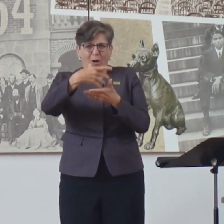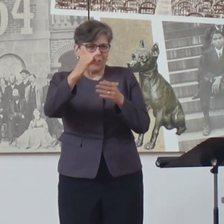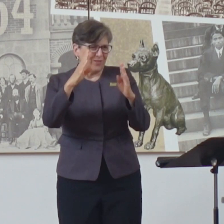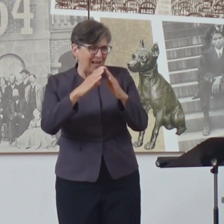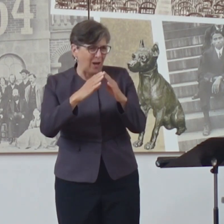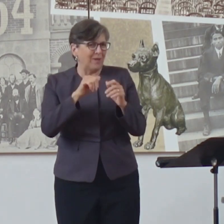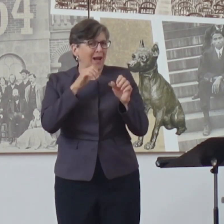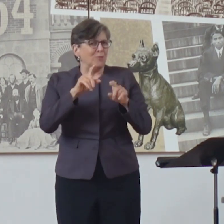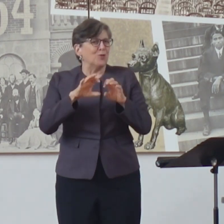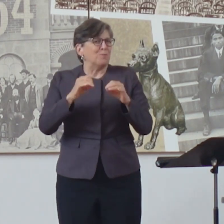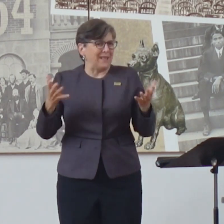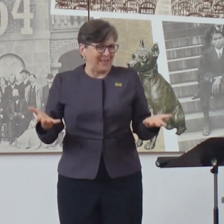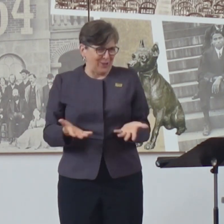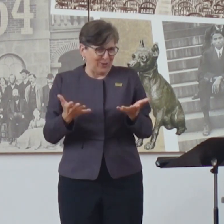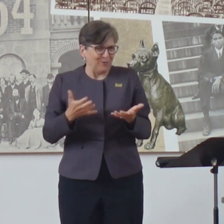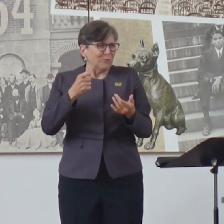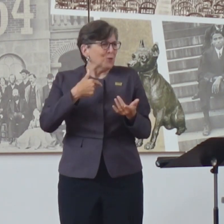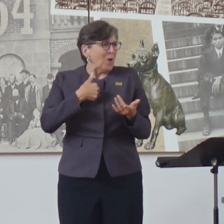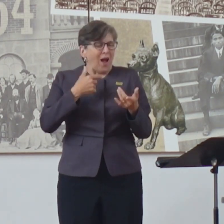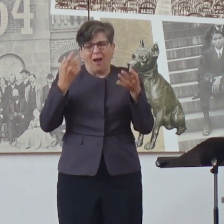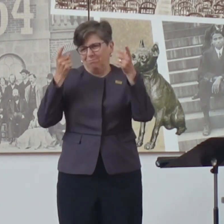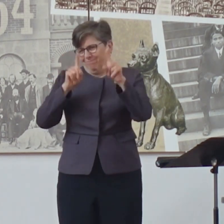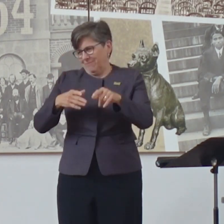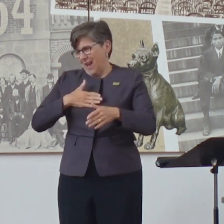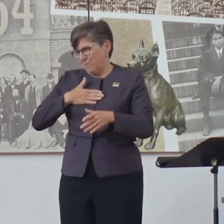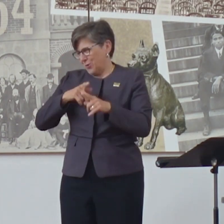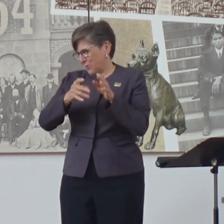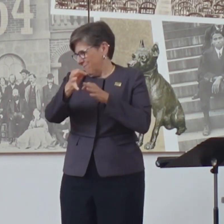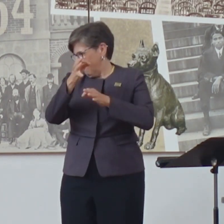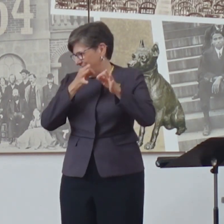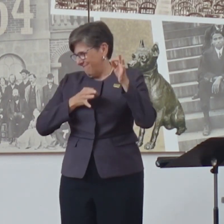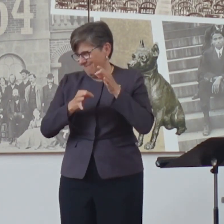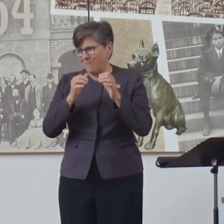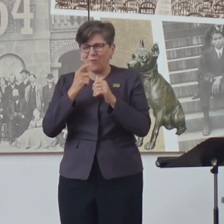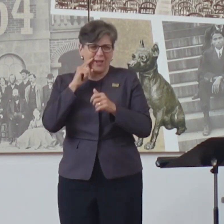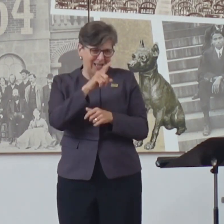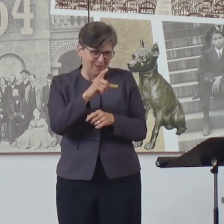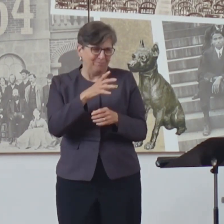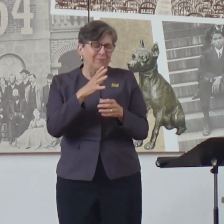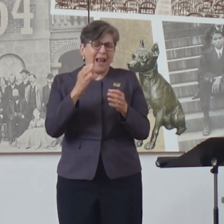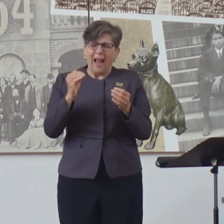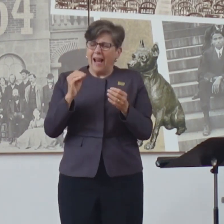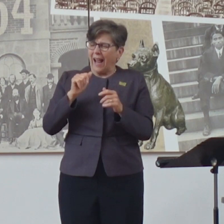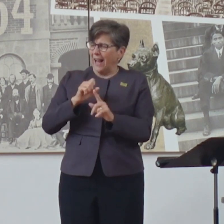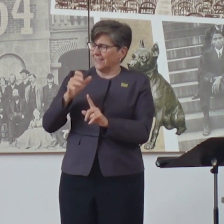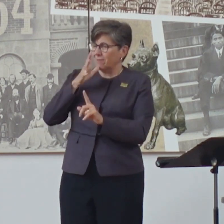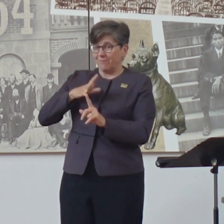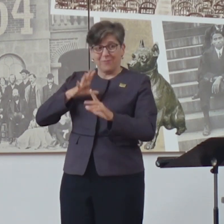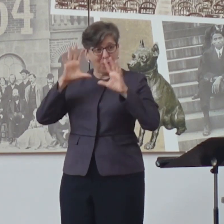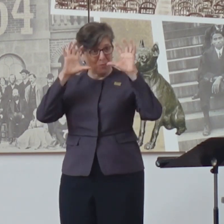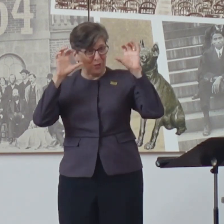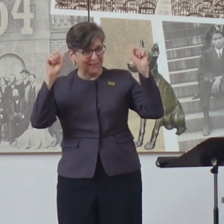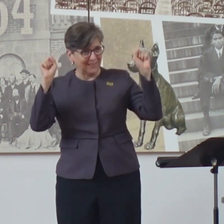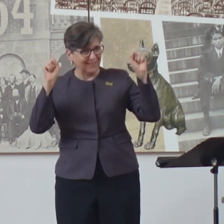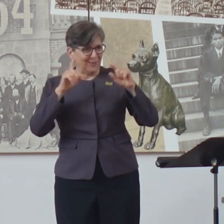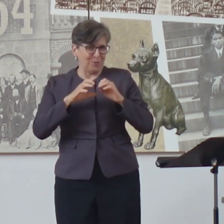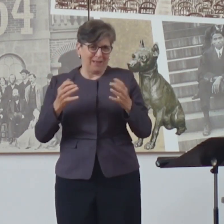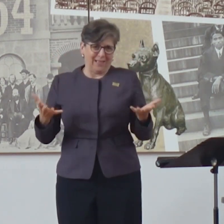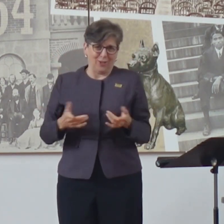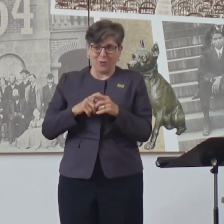member has passed away, but unfortunately he's out of town and unable to be here, and so I'm happy to be here in his stead. And as the first